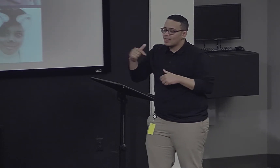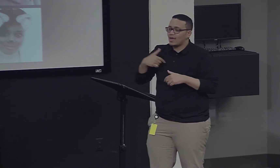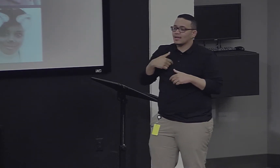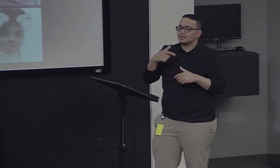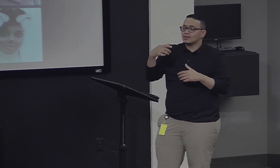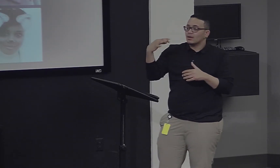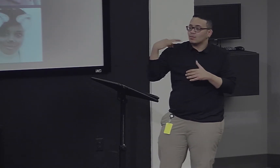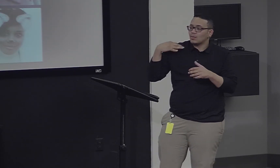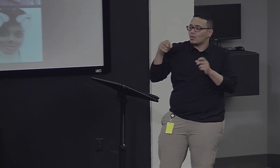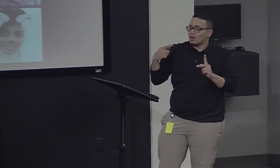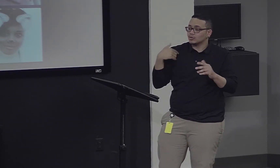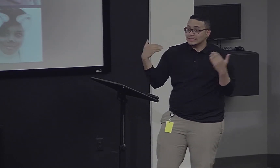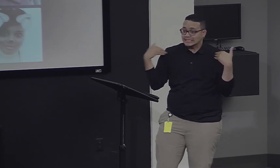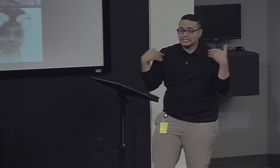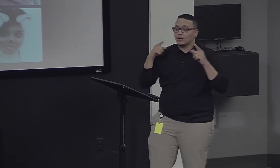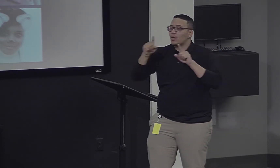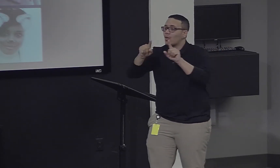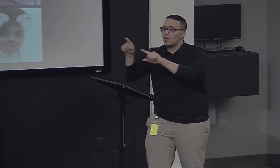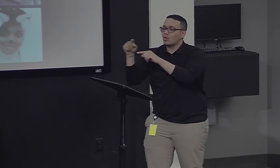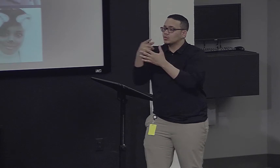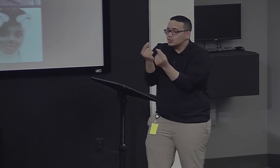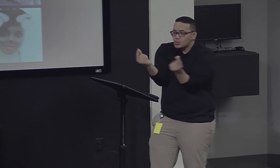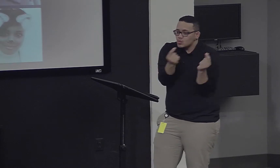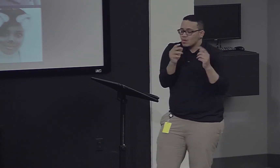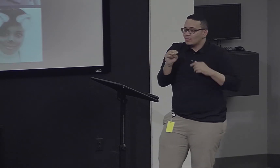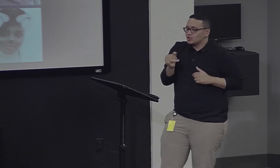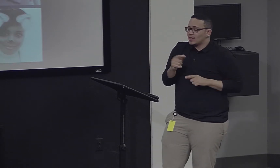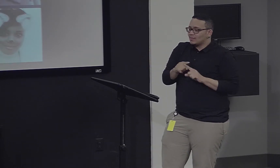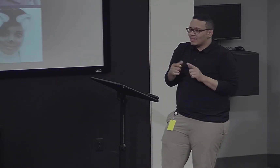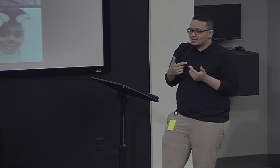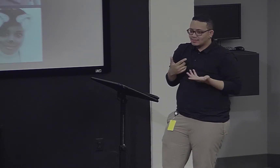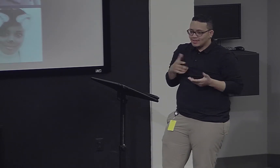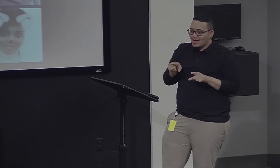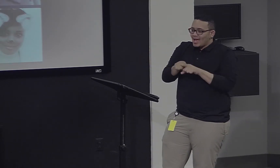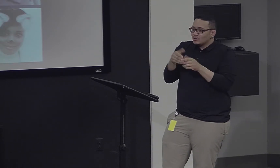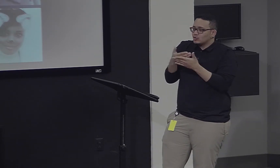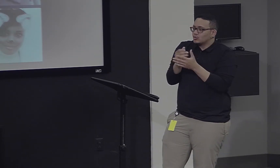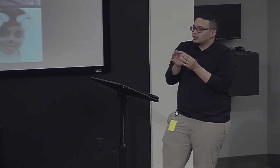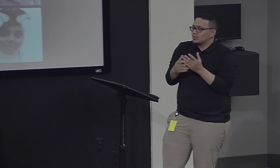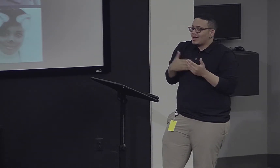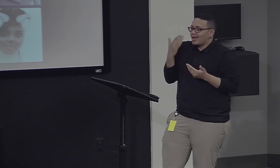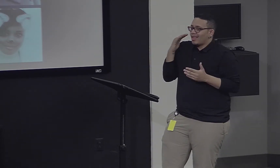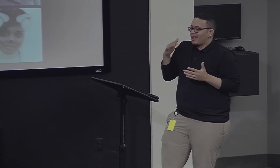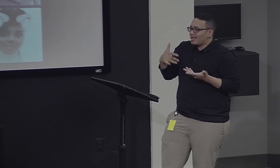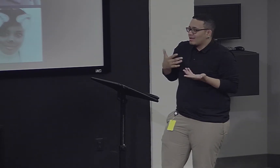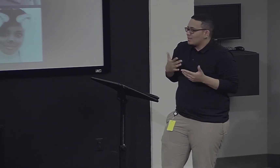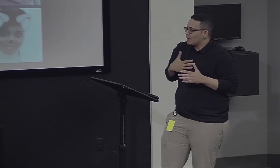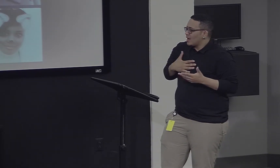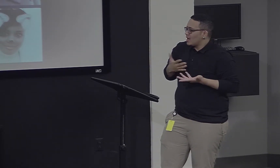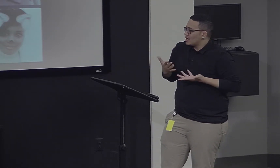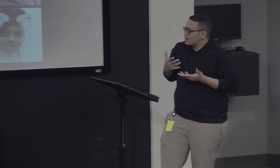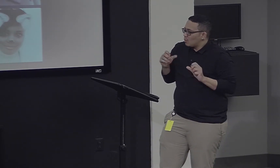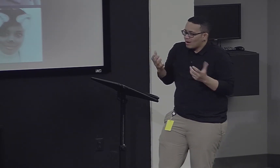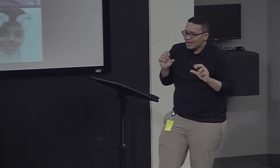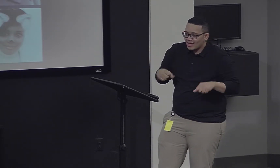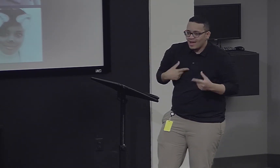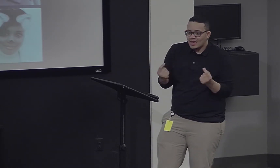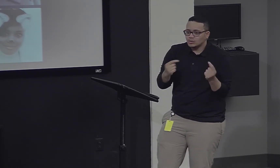I often feel that different freelance agencies are always asking me to go interpret at this job or